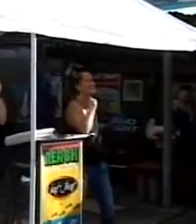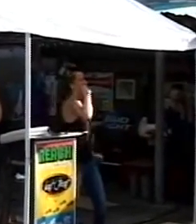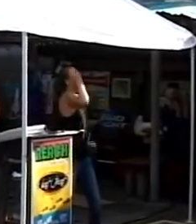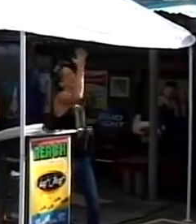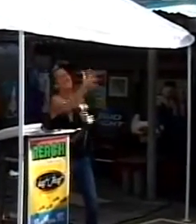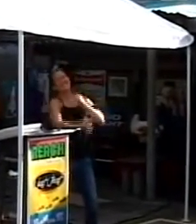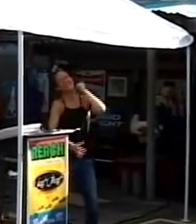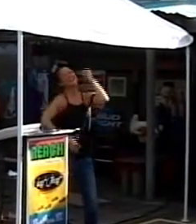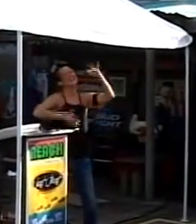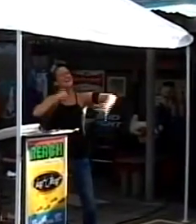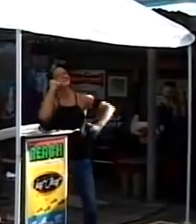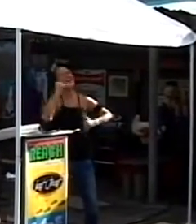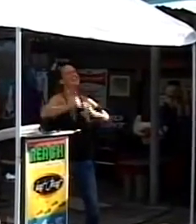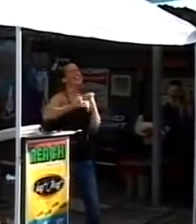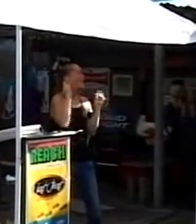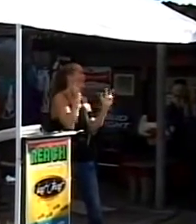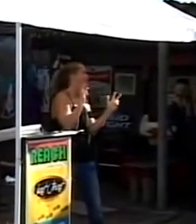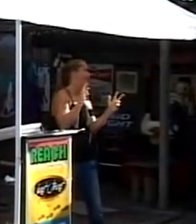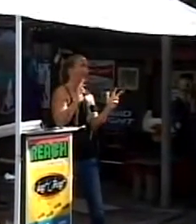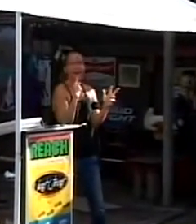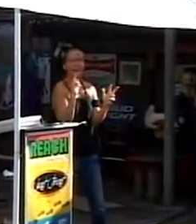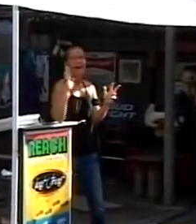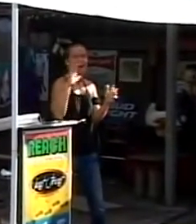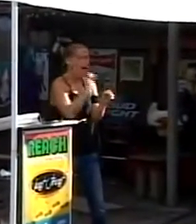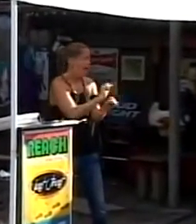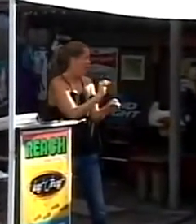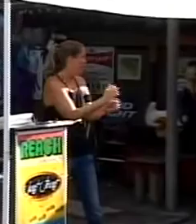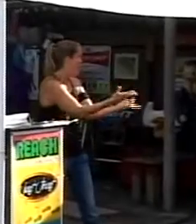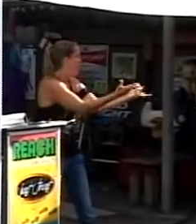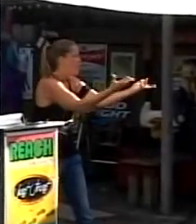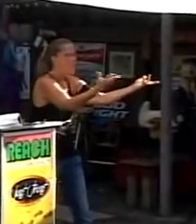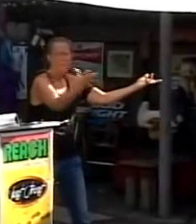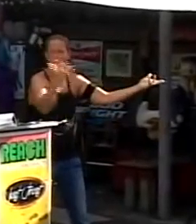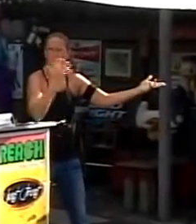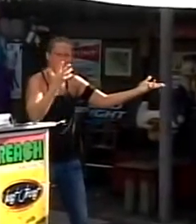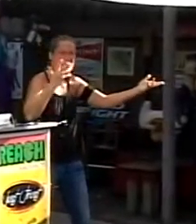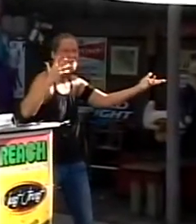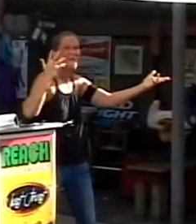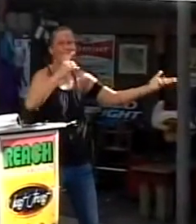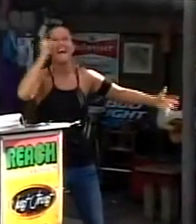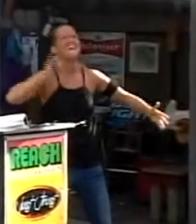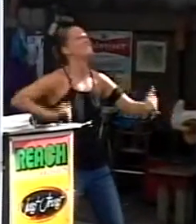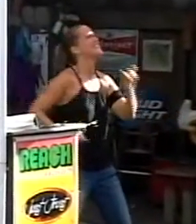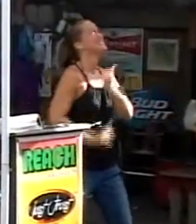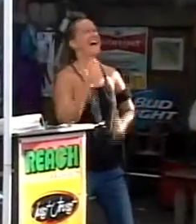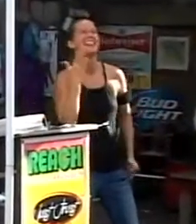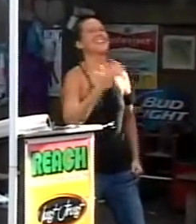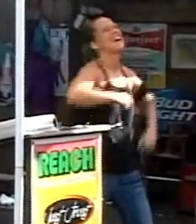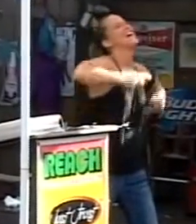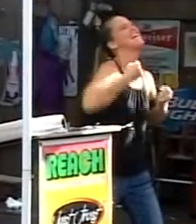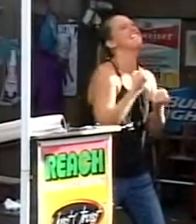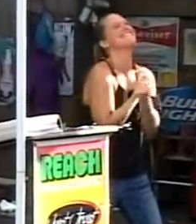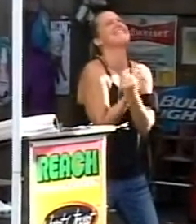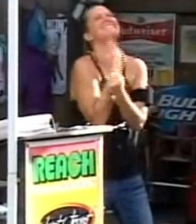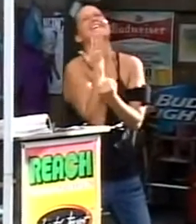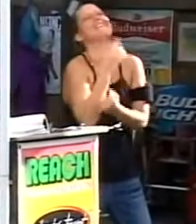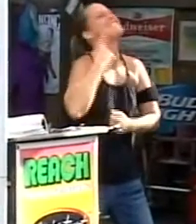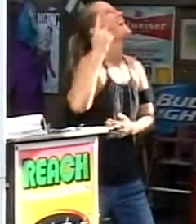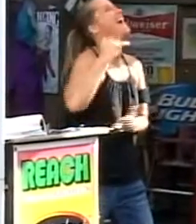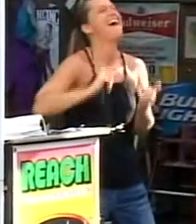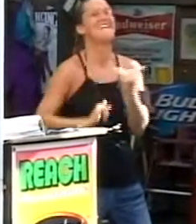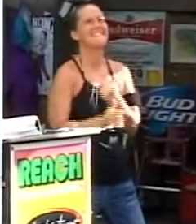name. I sing for joy at the works of your hands. Forever I love